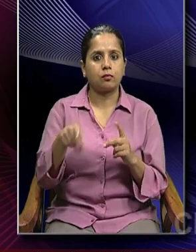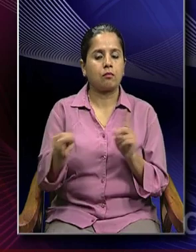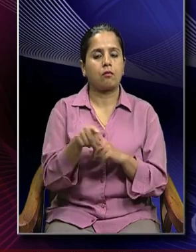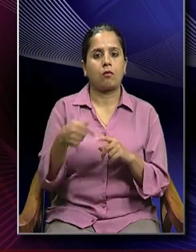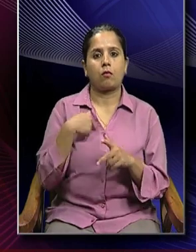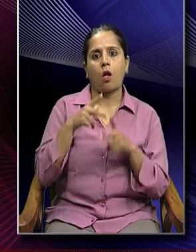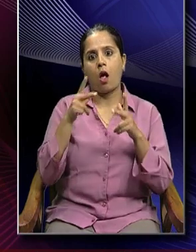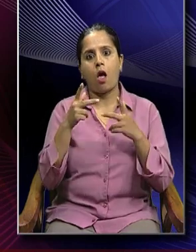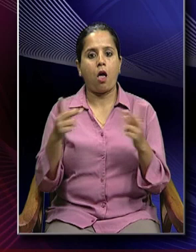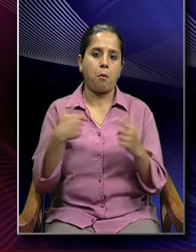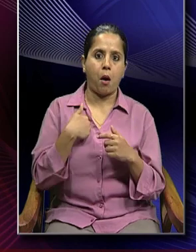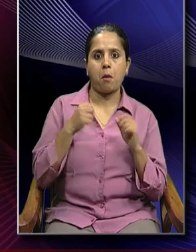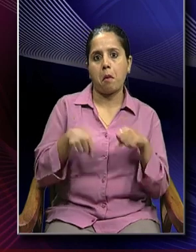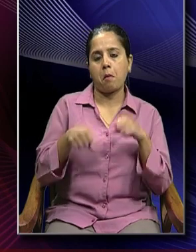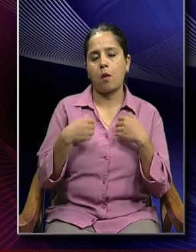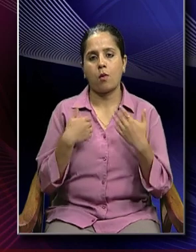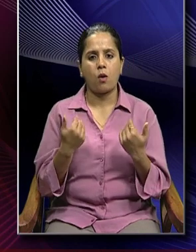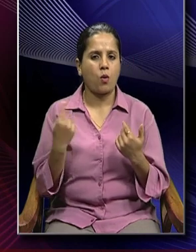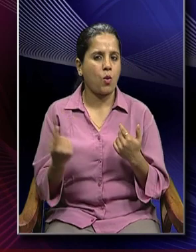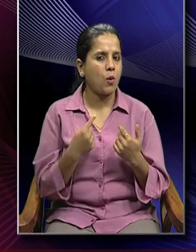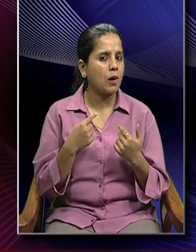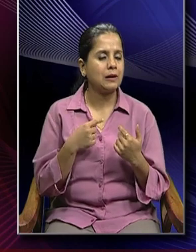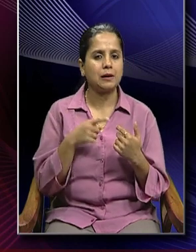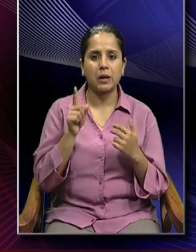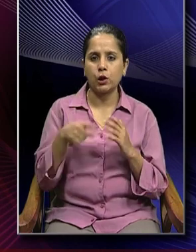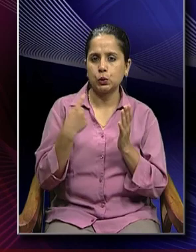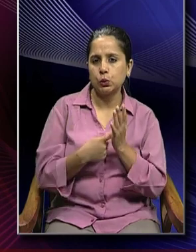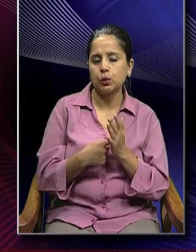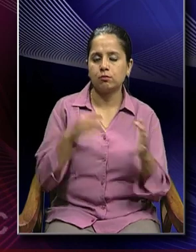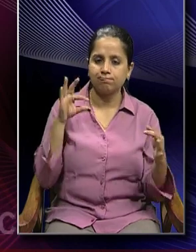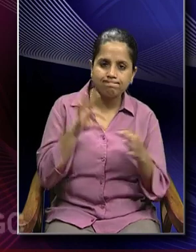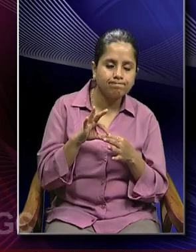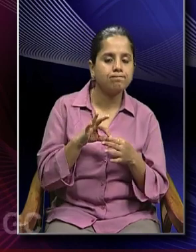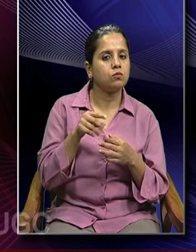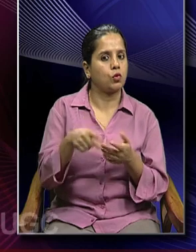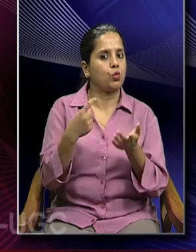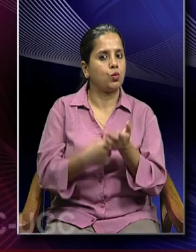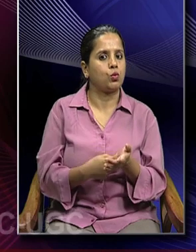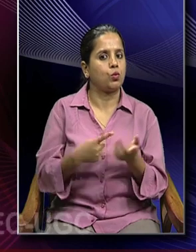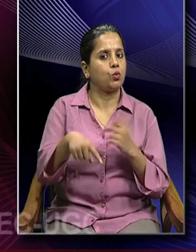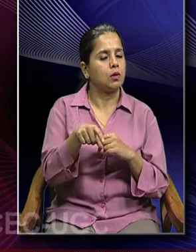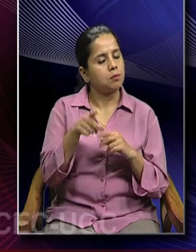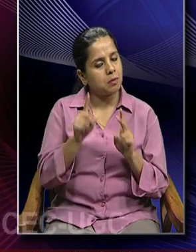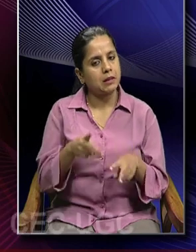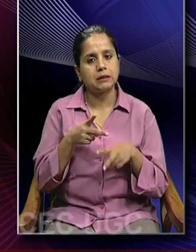about the bush or only sticking to the rules that these are the rules and will be sticking to that.